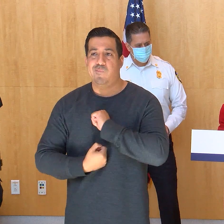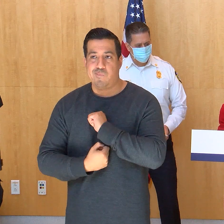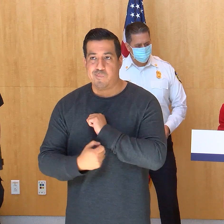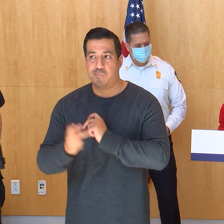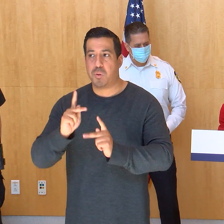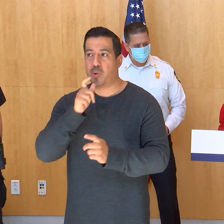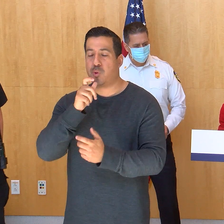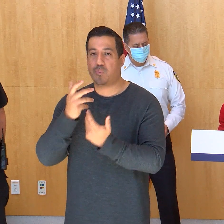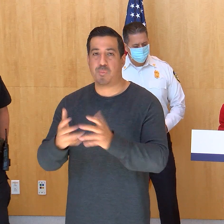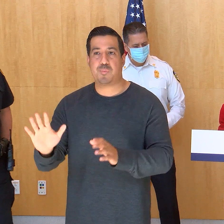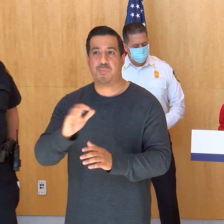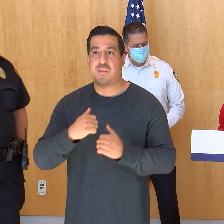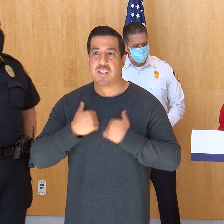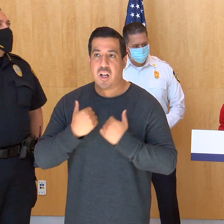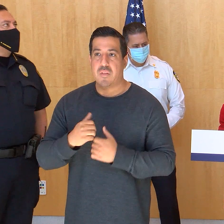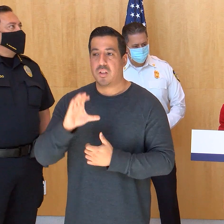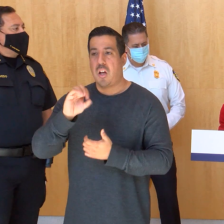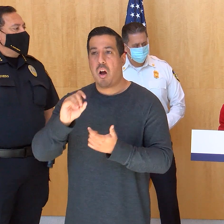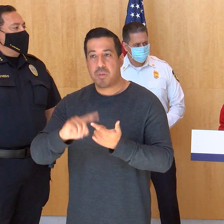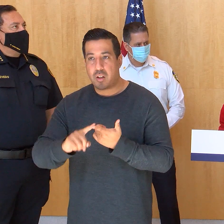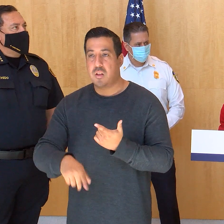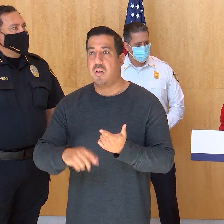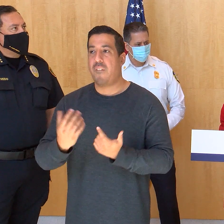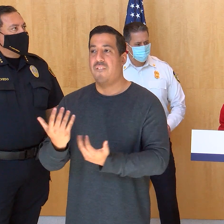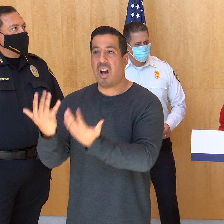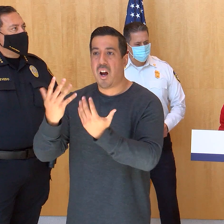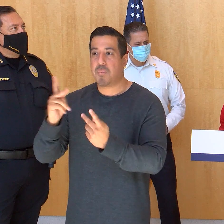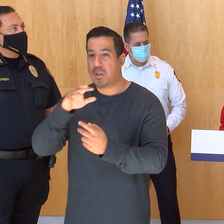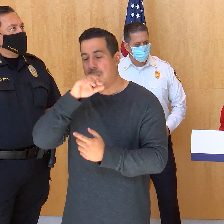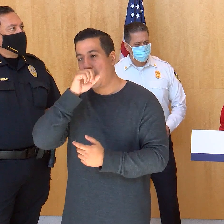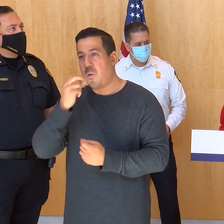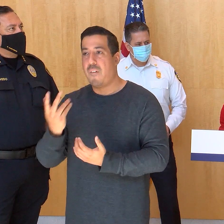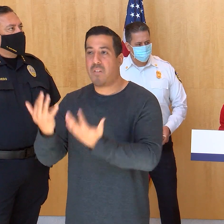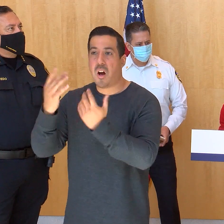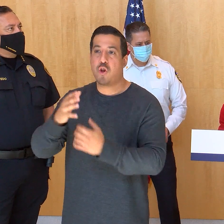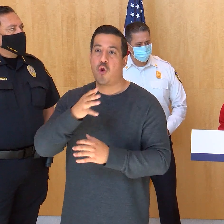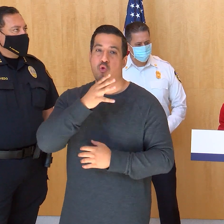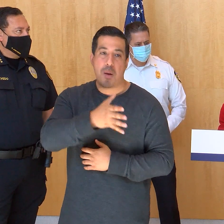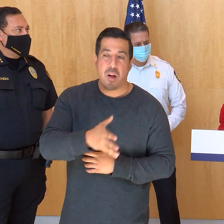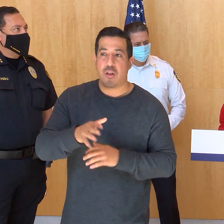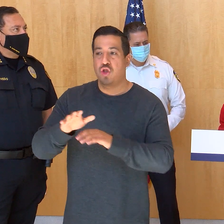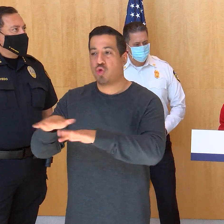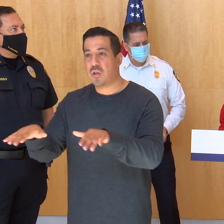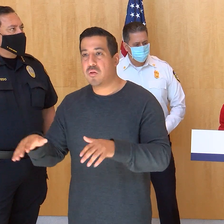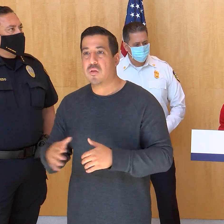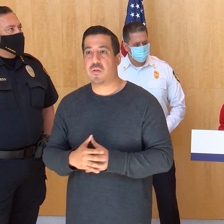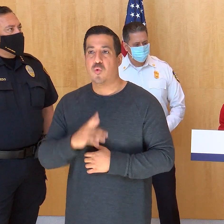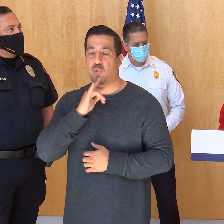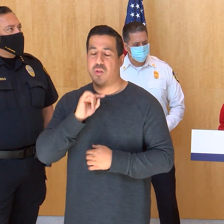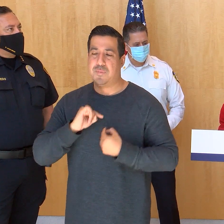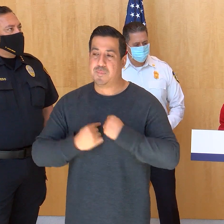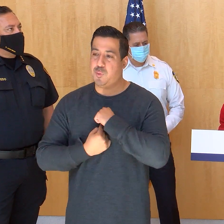lost. Carbon monoxide, fires, they're all around, grandmothers, children. It's very